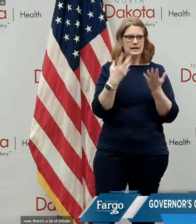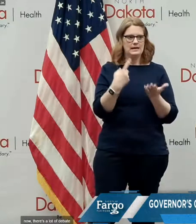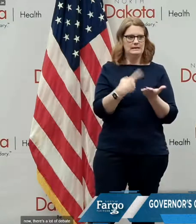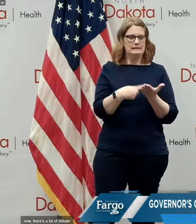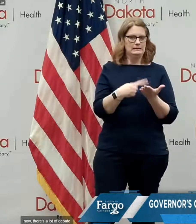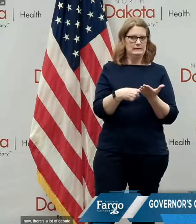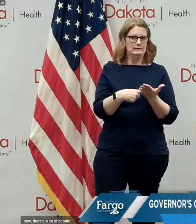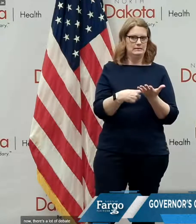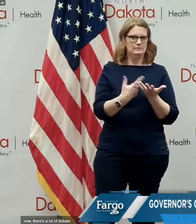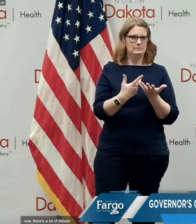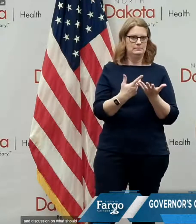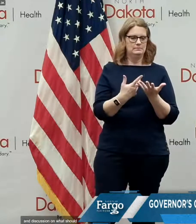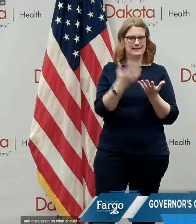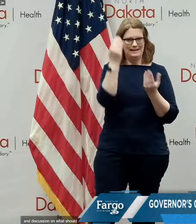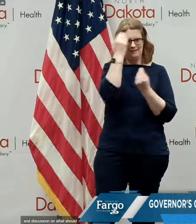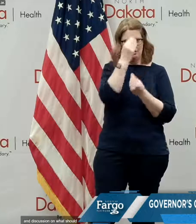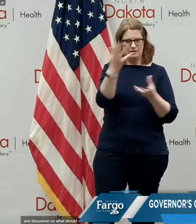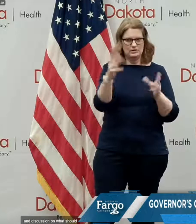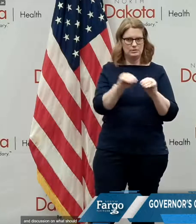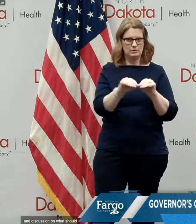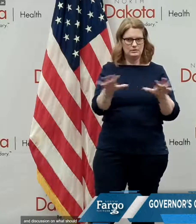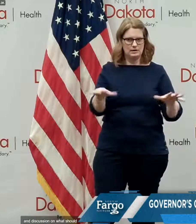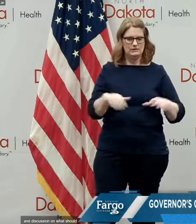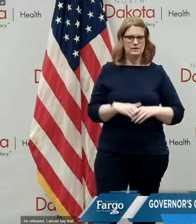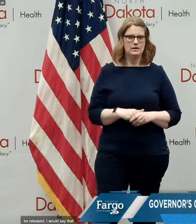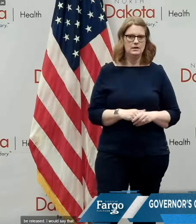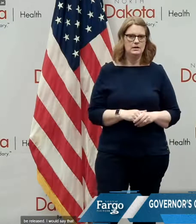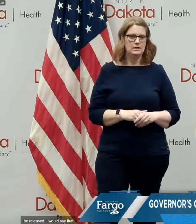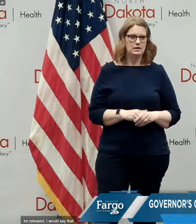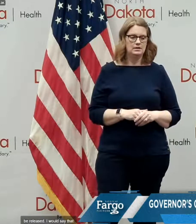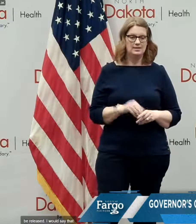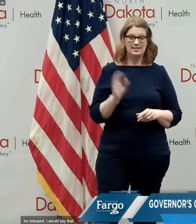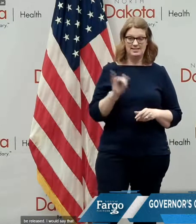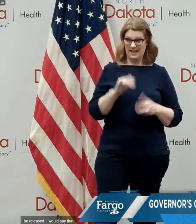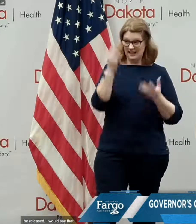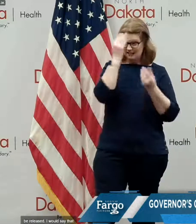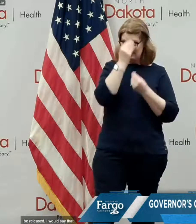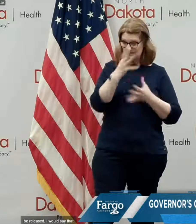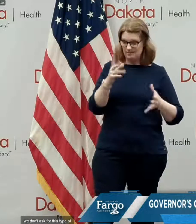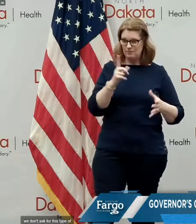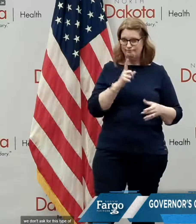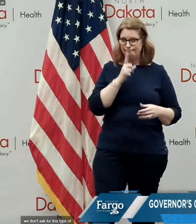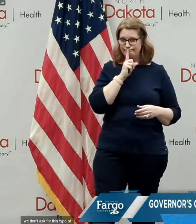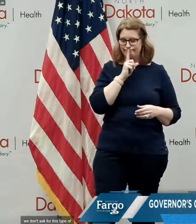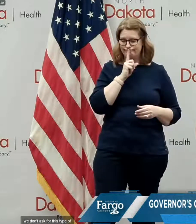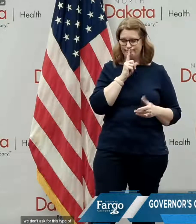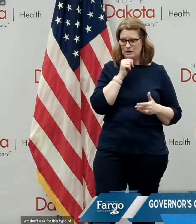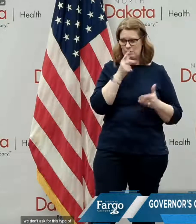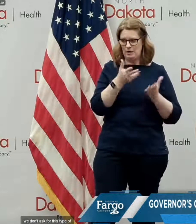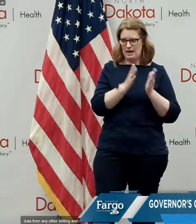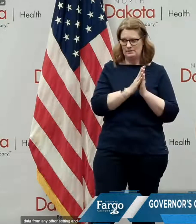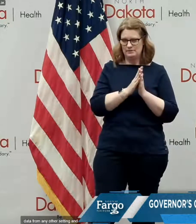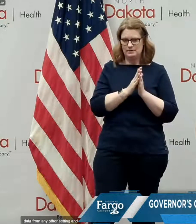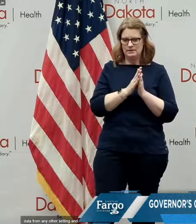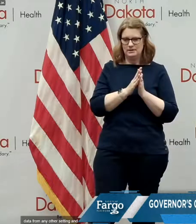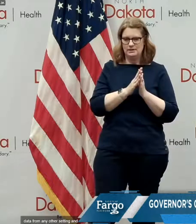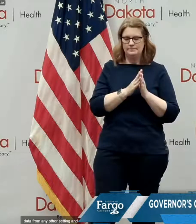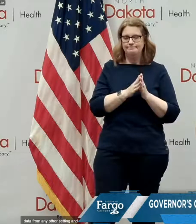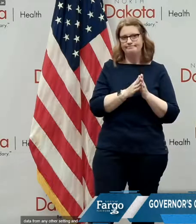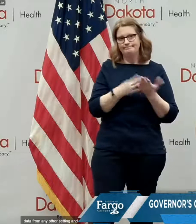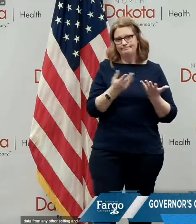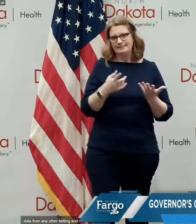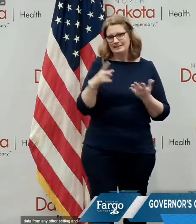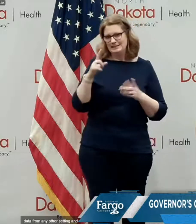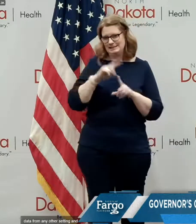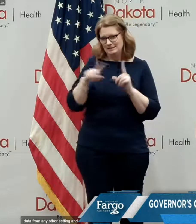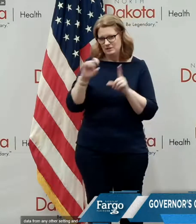should be released. I would say that we don't ask for this type of data from any other setting, and recognizing these are different times, but